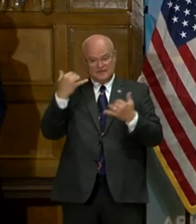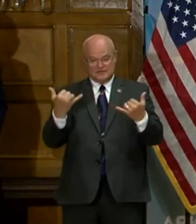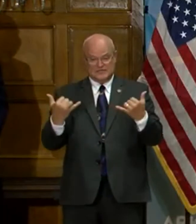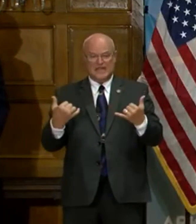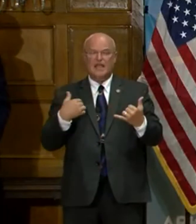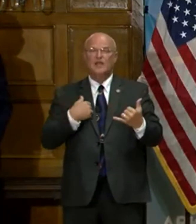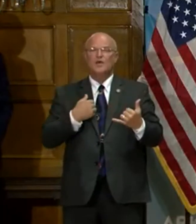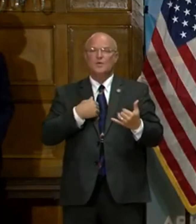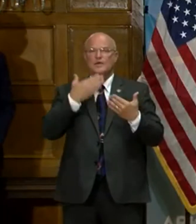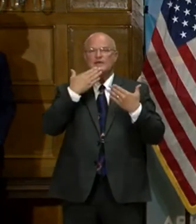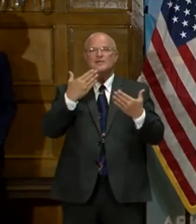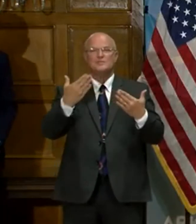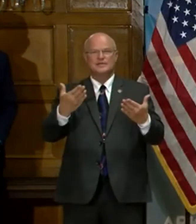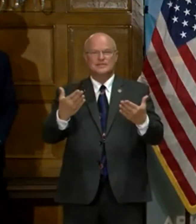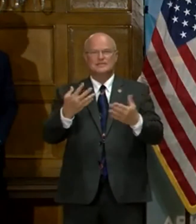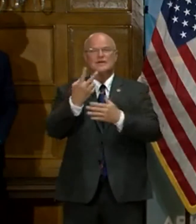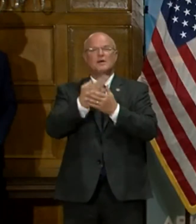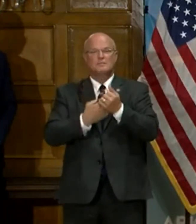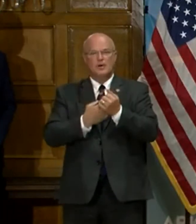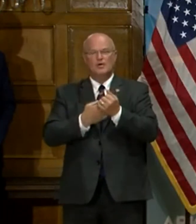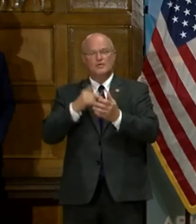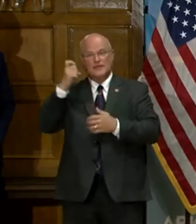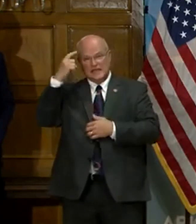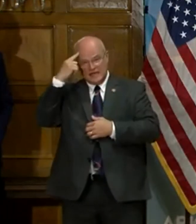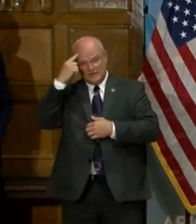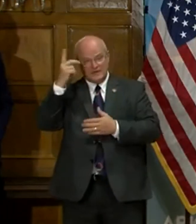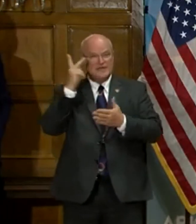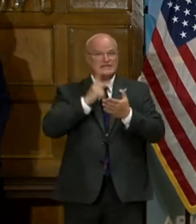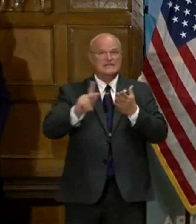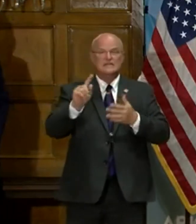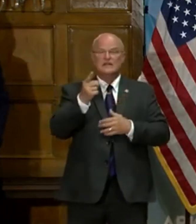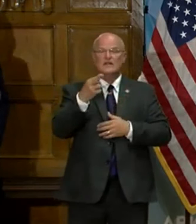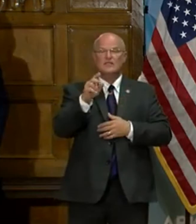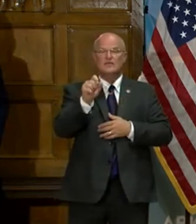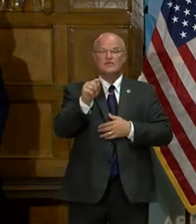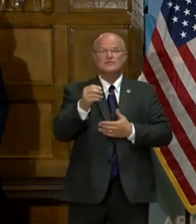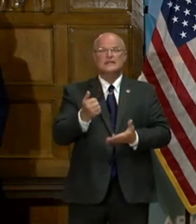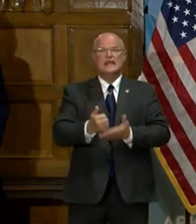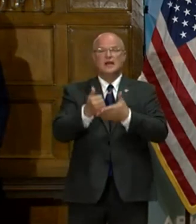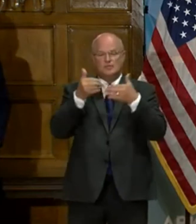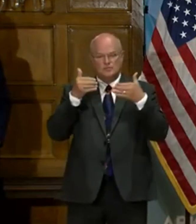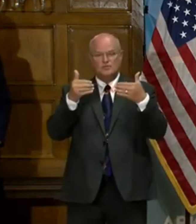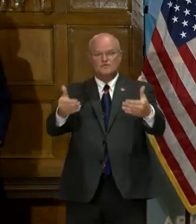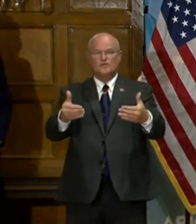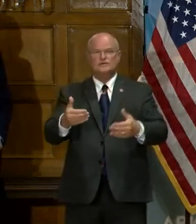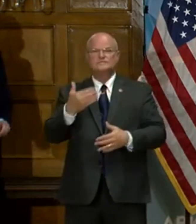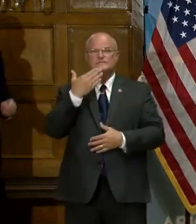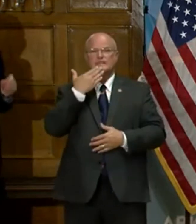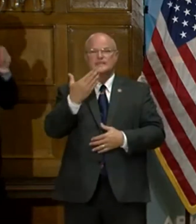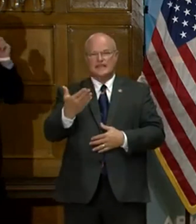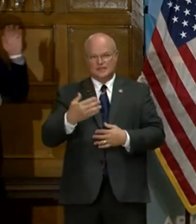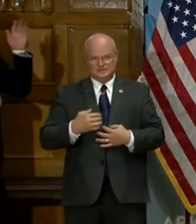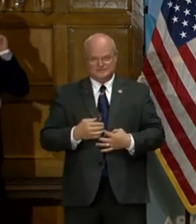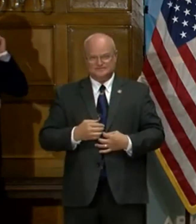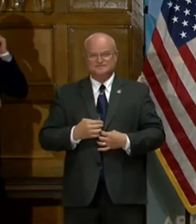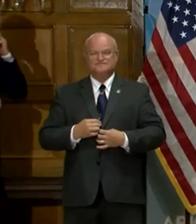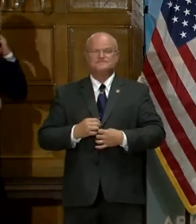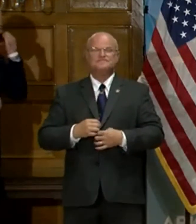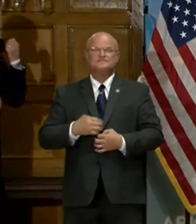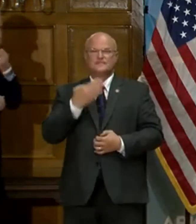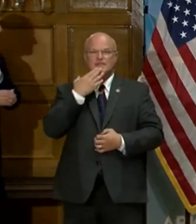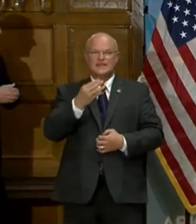are encouraged and appreciative of both you, Governor, and Secretary Thurston for helping move this forward in such a manner. With that, thank you very